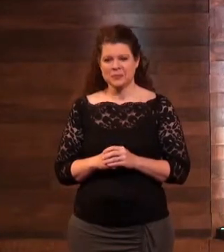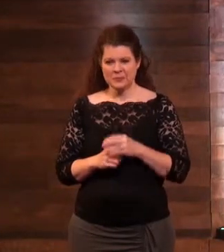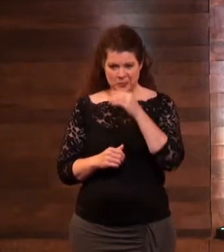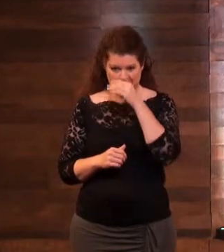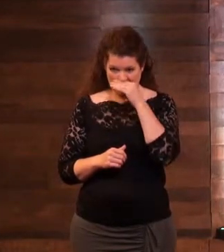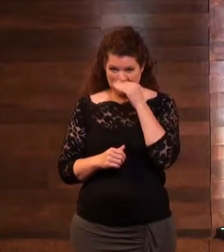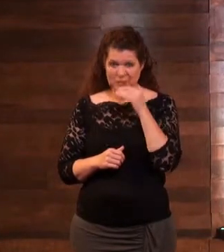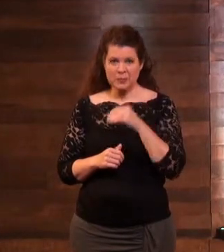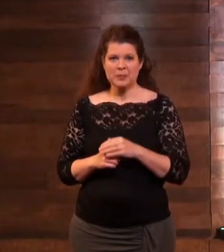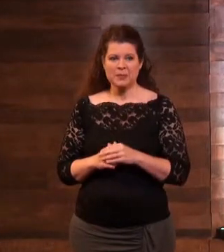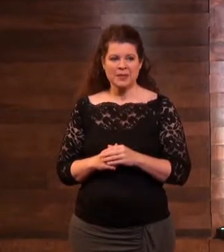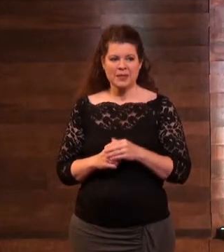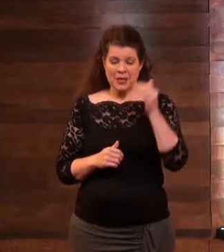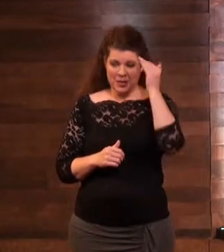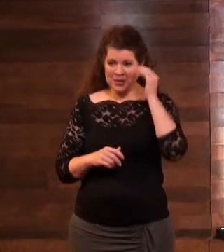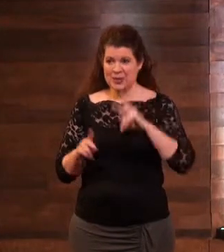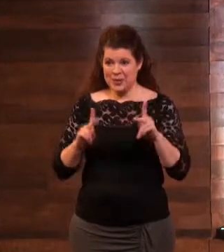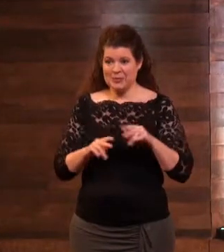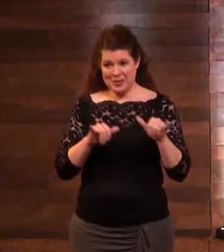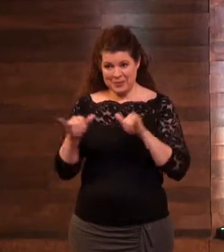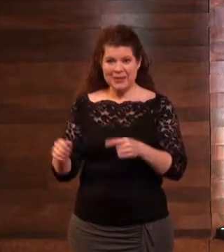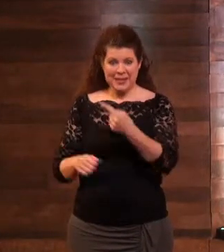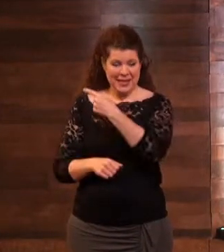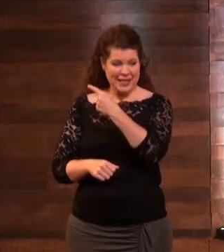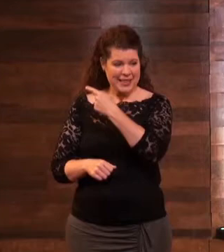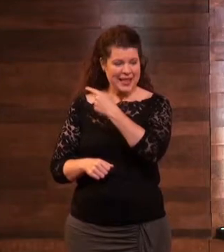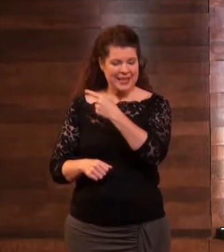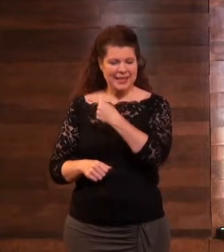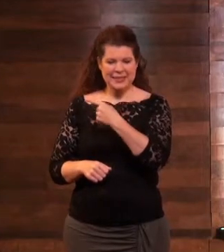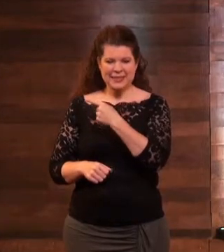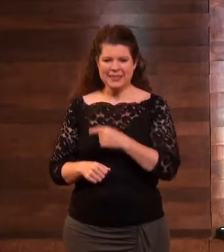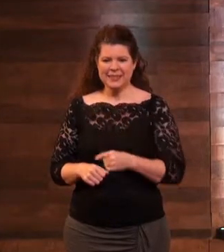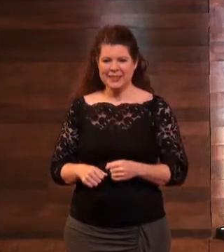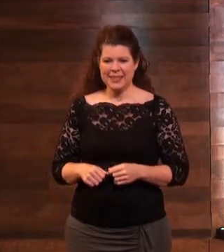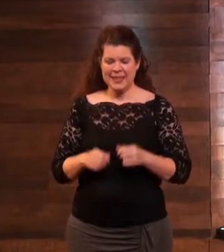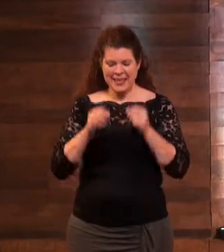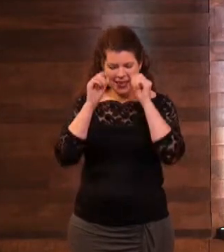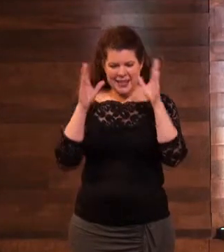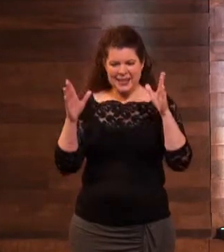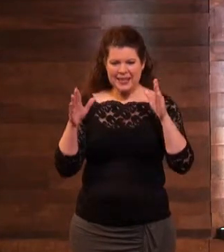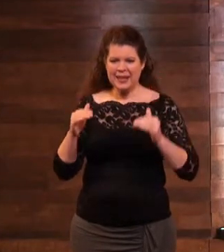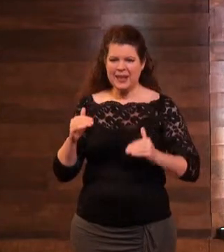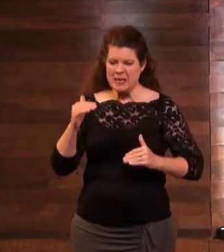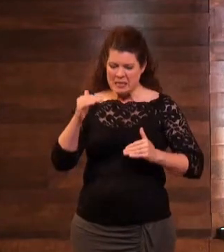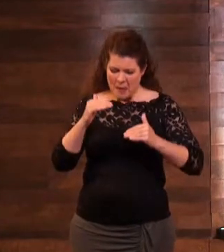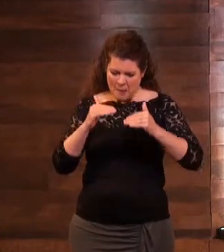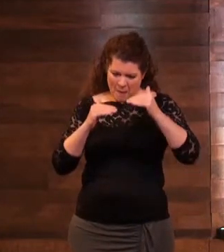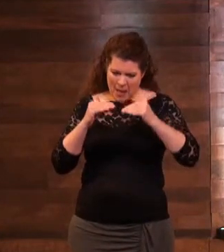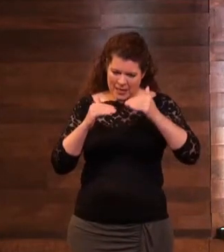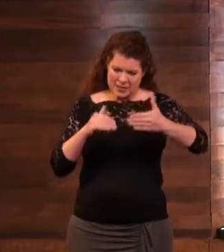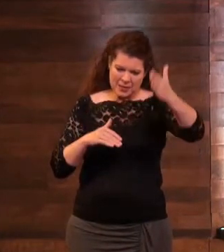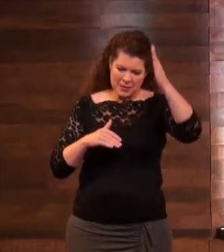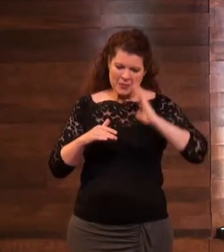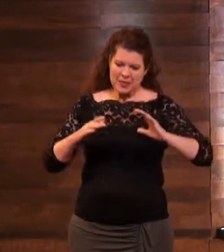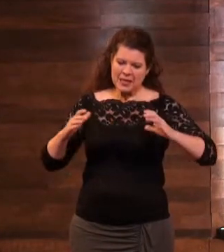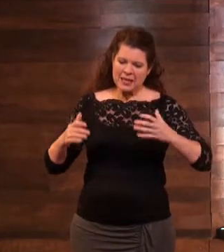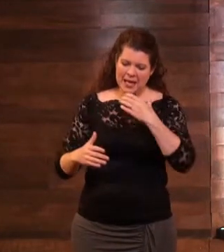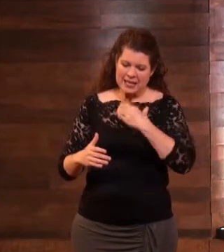Know anyone at work like that? That clearly does not match up with God's desire for us to work with all your